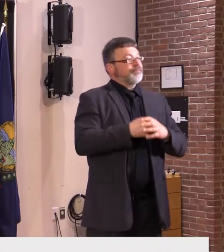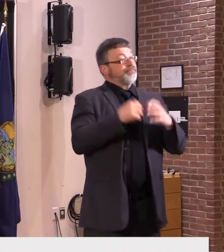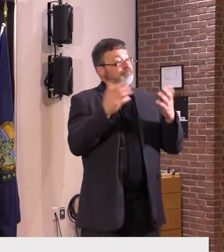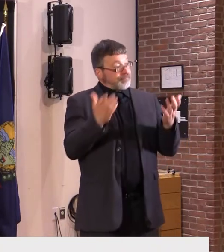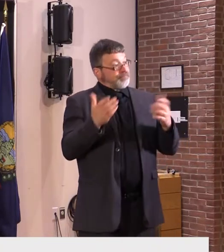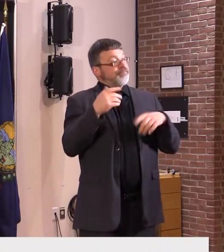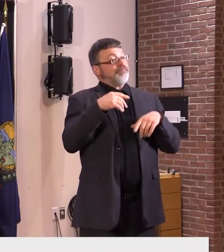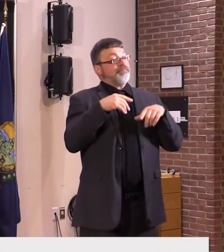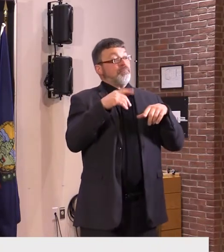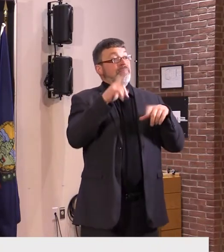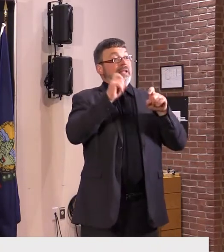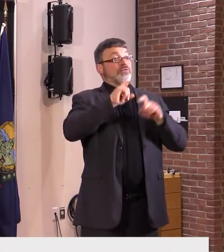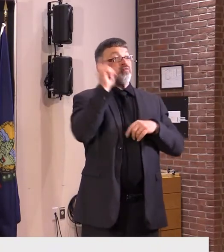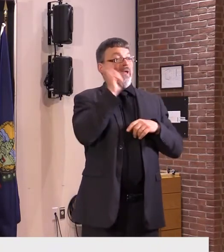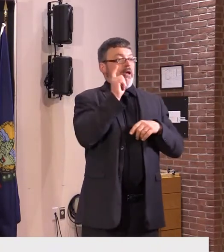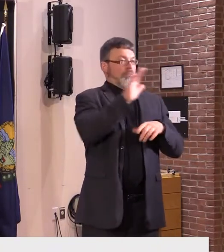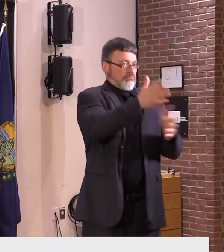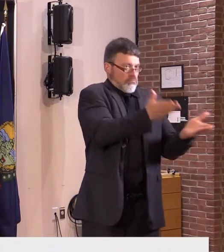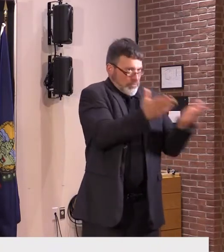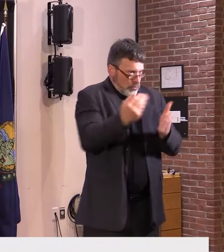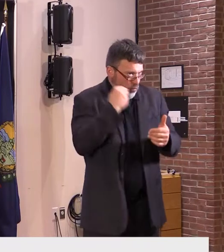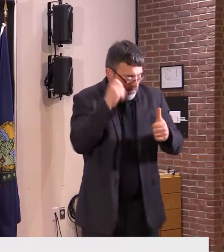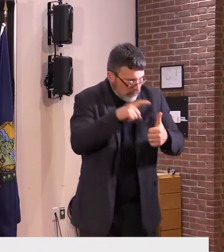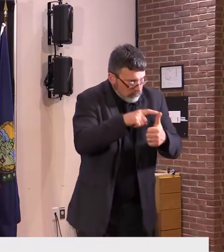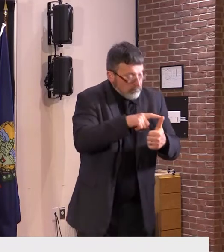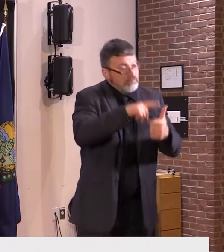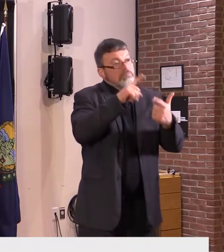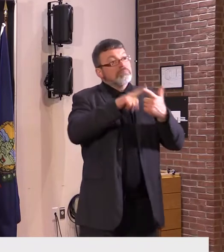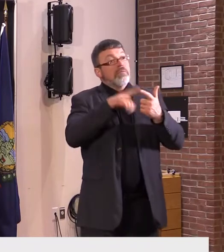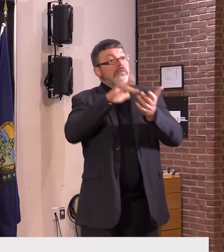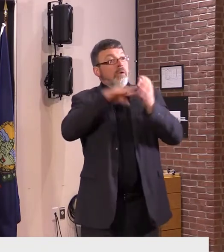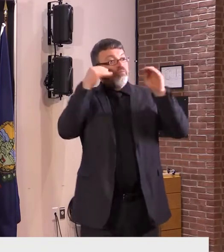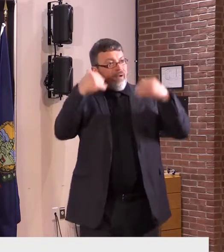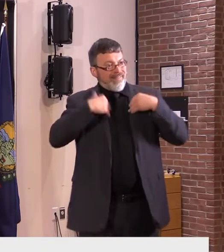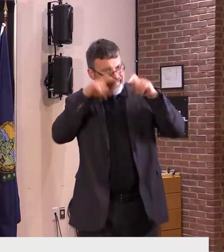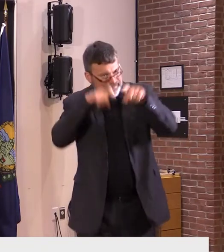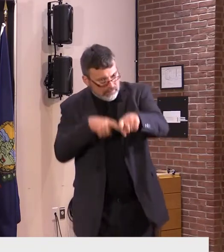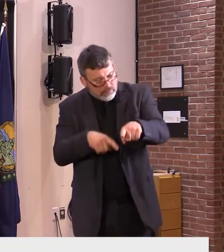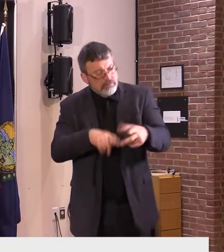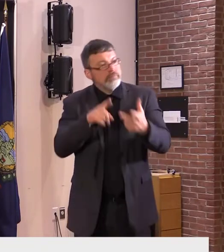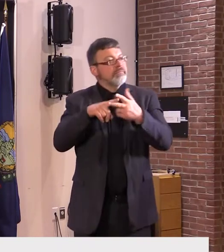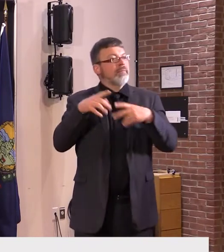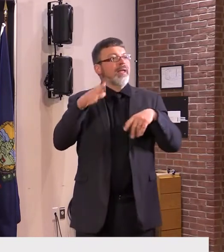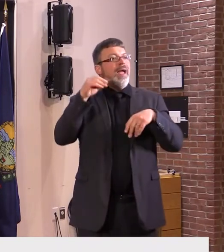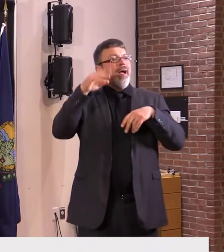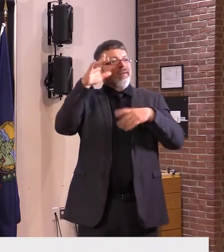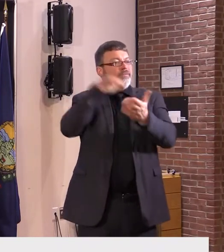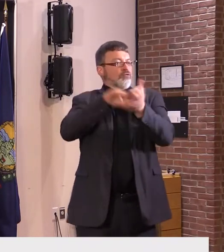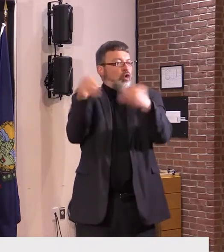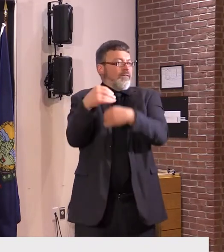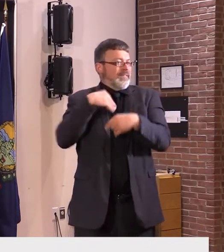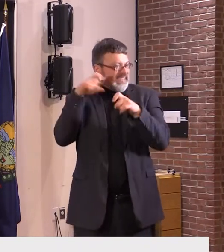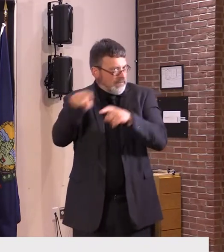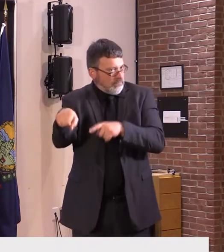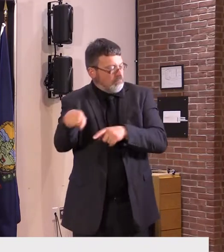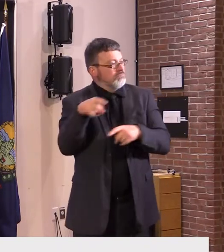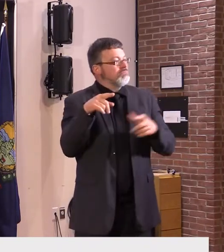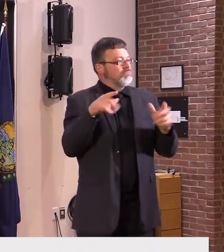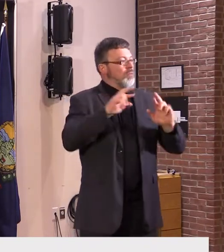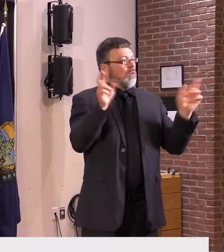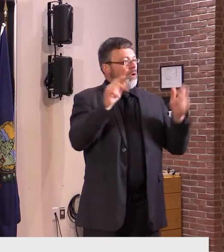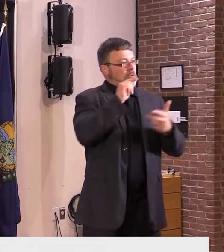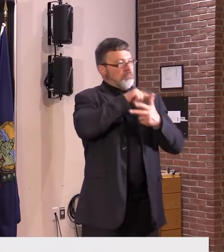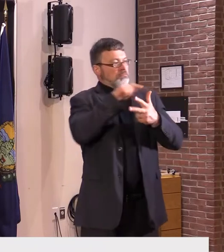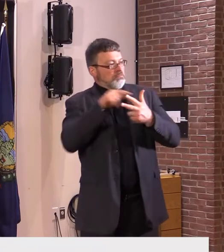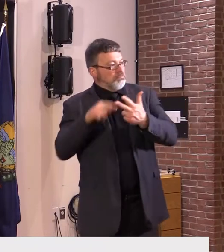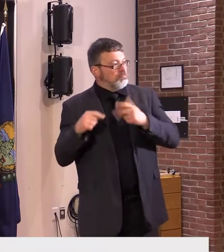will continue to meet all of our testing needs. And with these positive developments, public test sites are planned to close